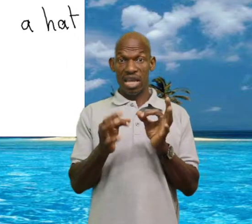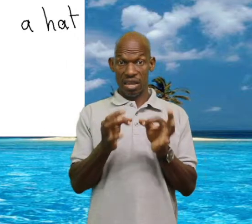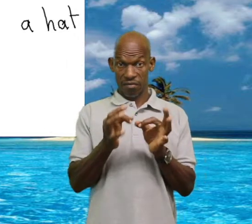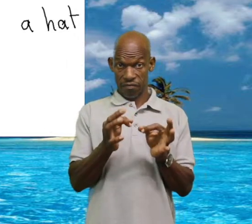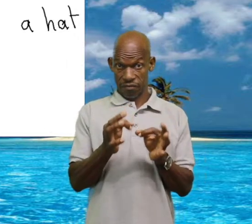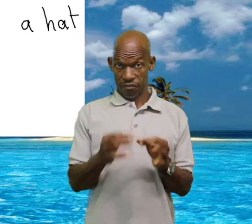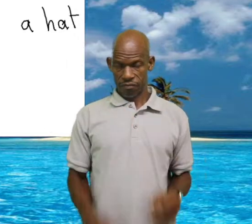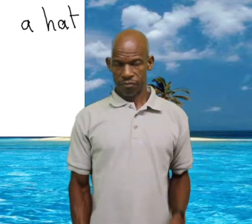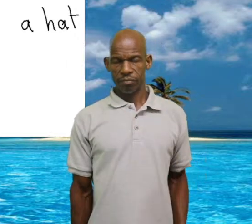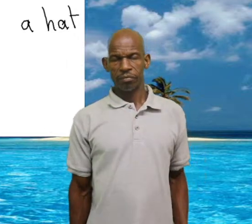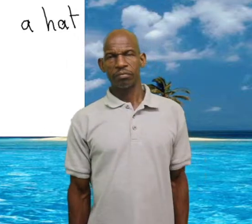the H sound.